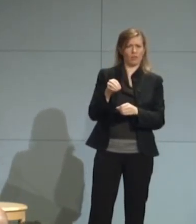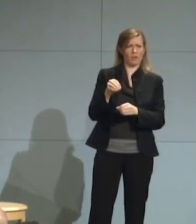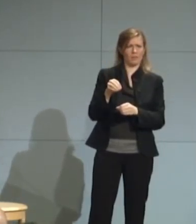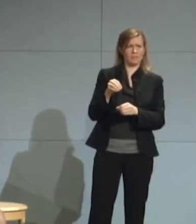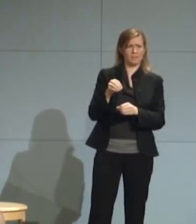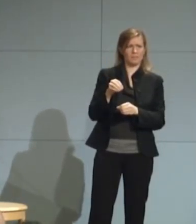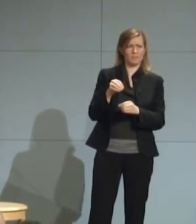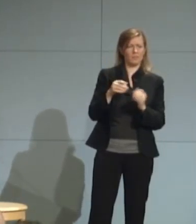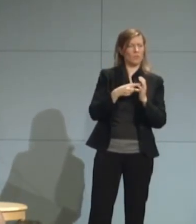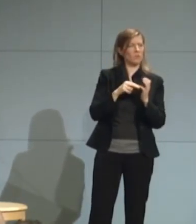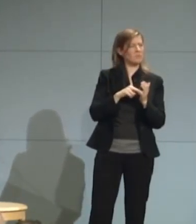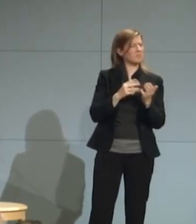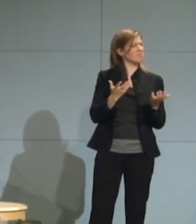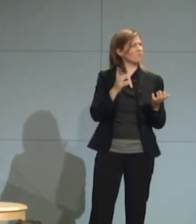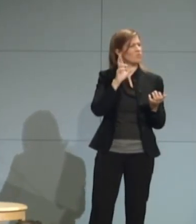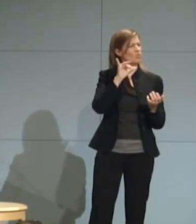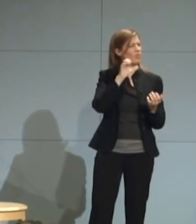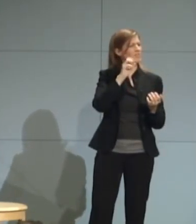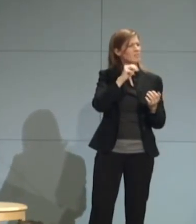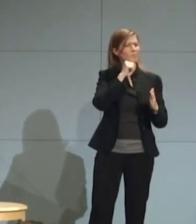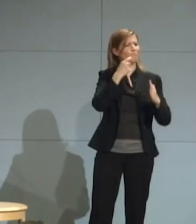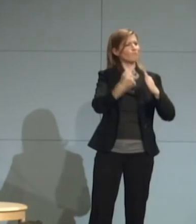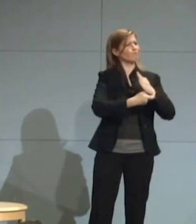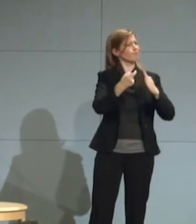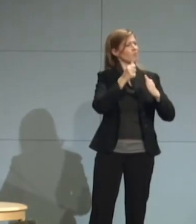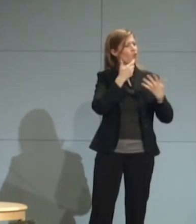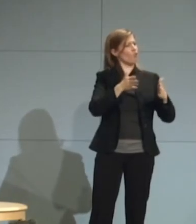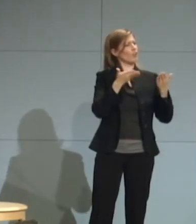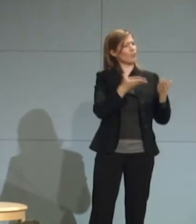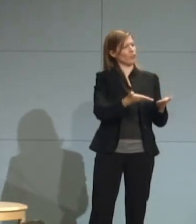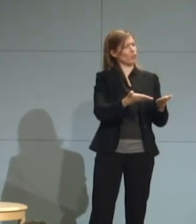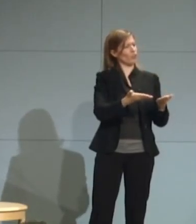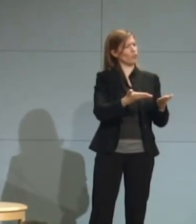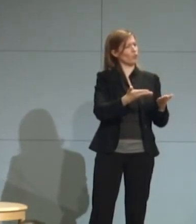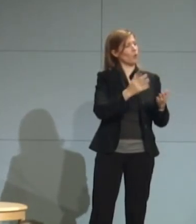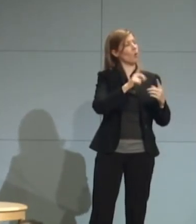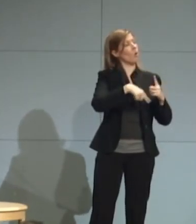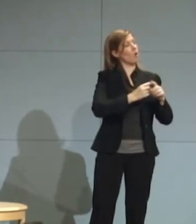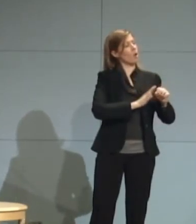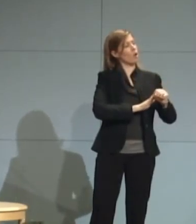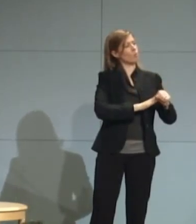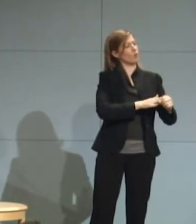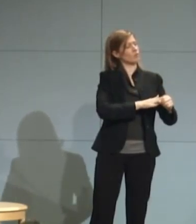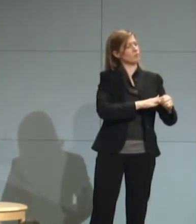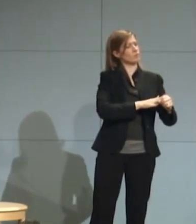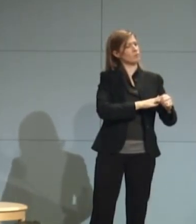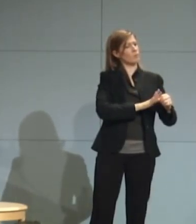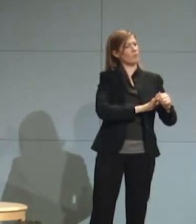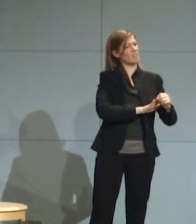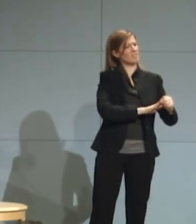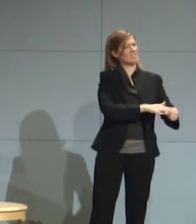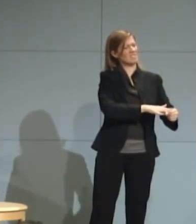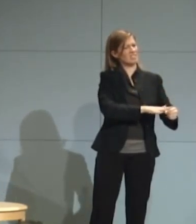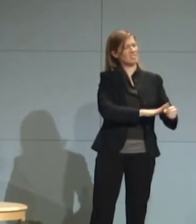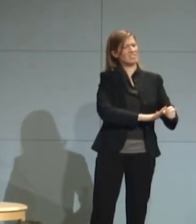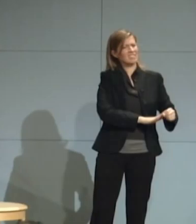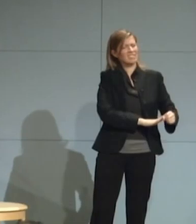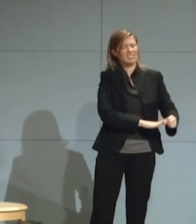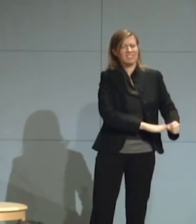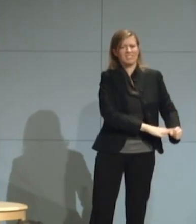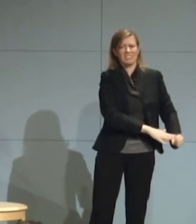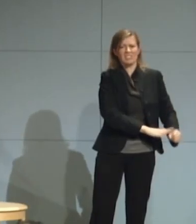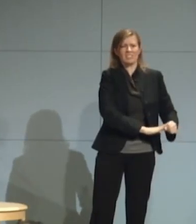one's brain, right? You colonize the mind as well as the land. And so there were always folks who, even